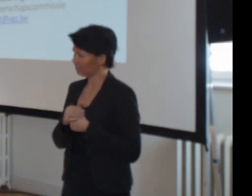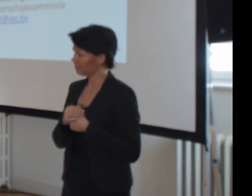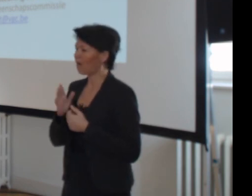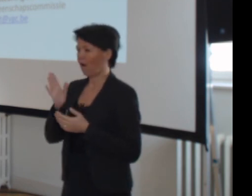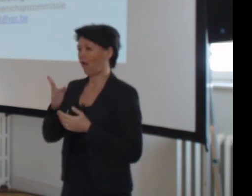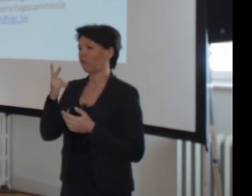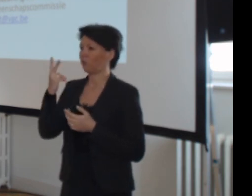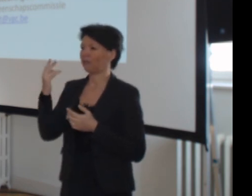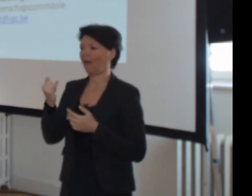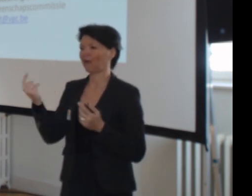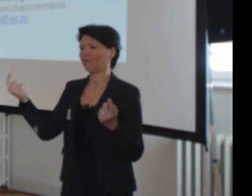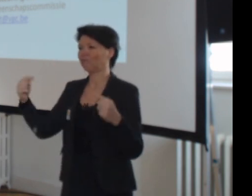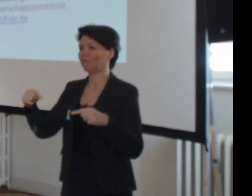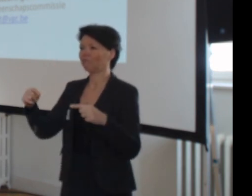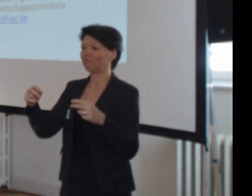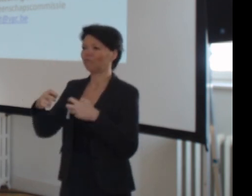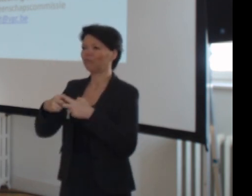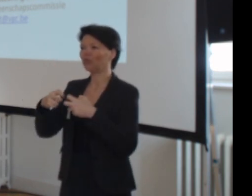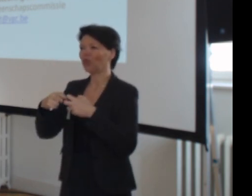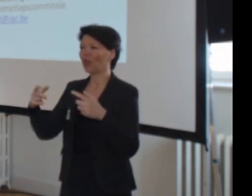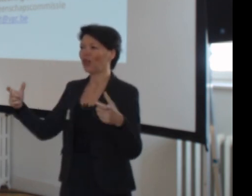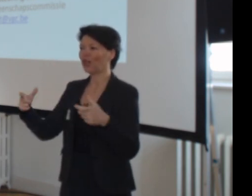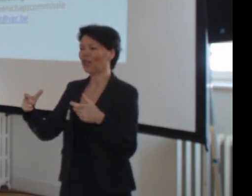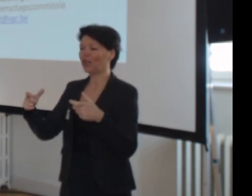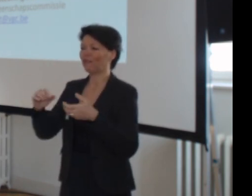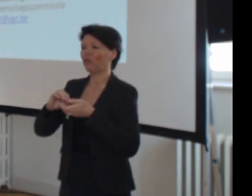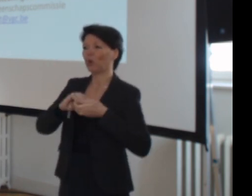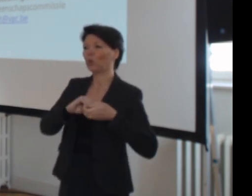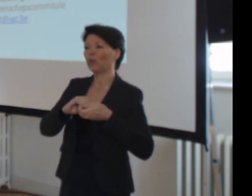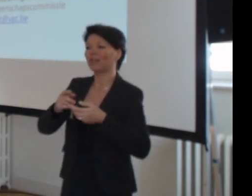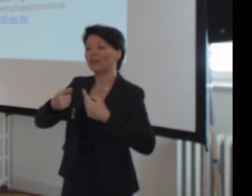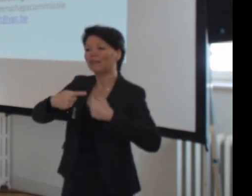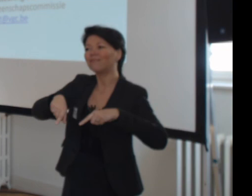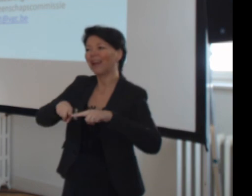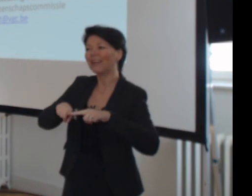in Brussels for our winter meeting,